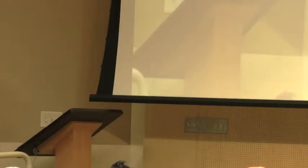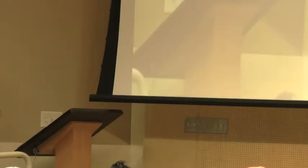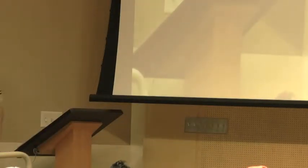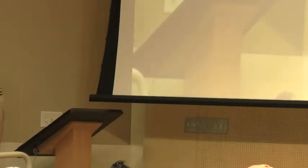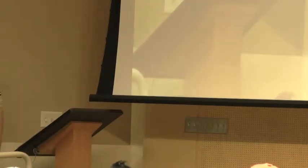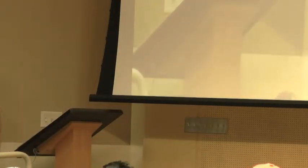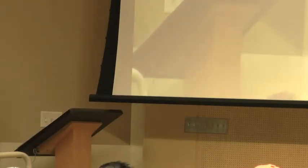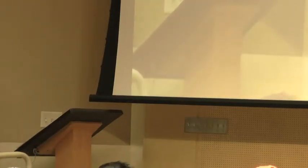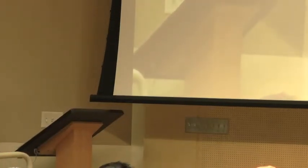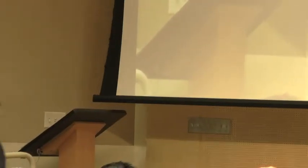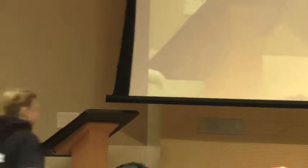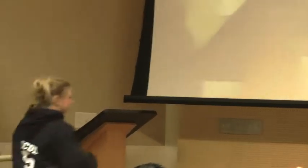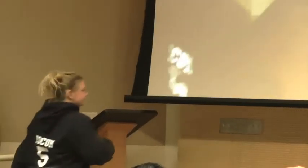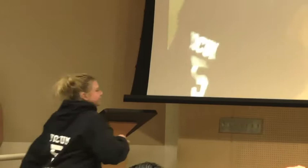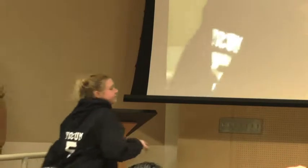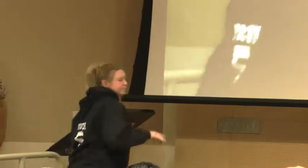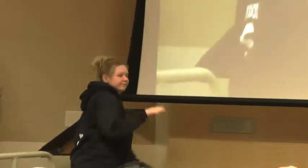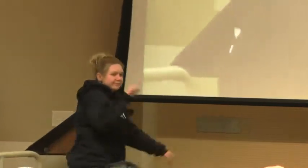We'll have another form another time. Hi, my name is